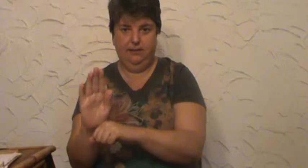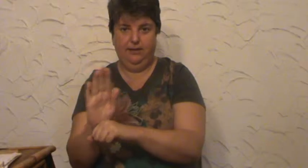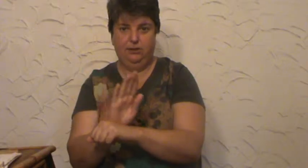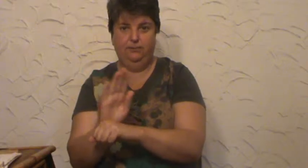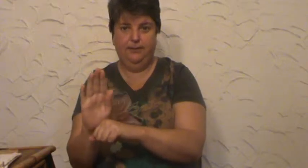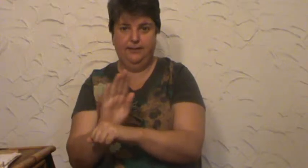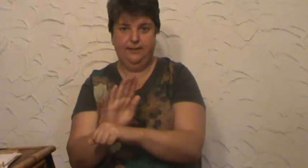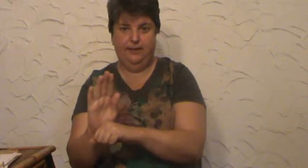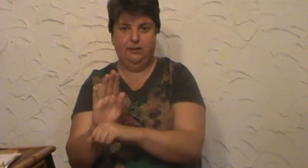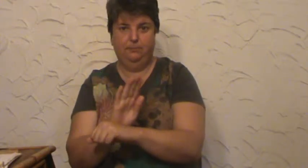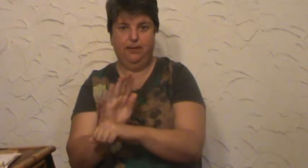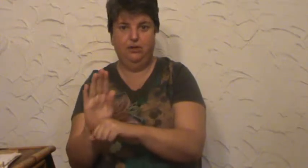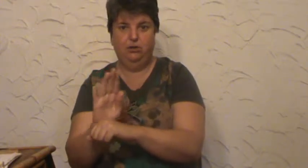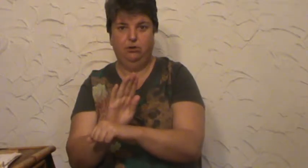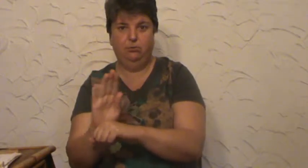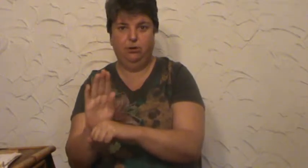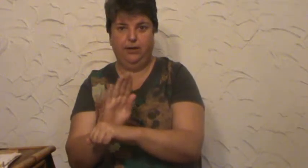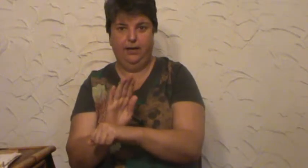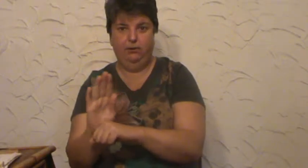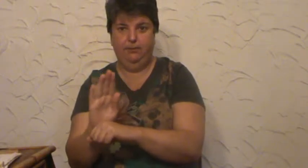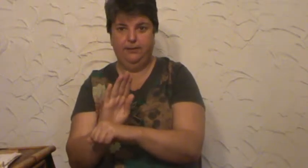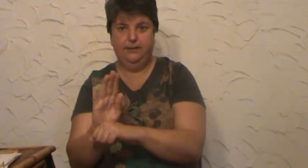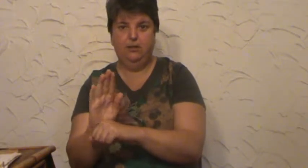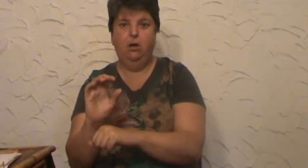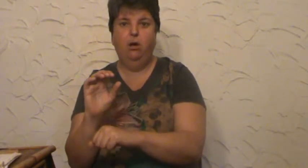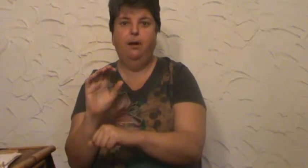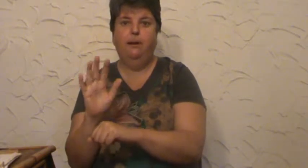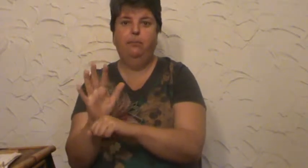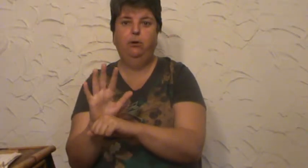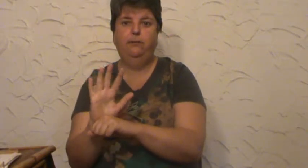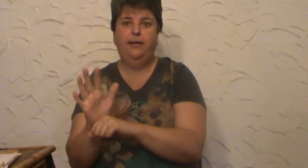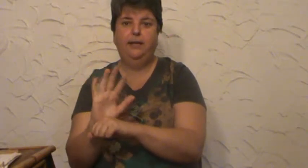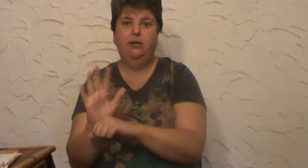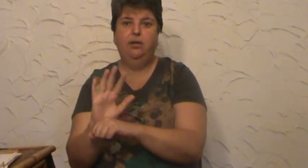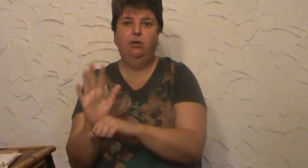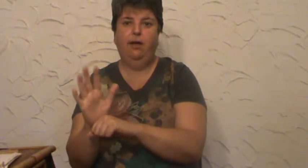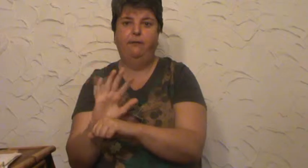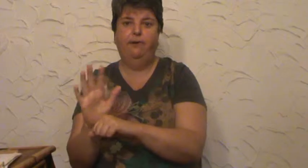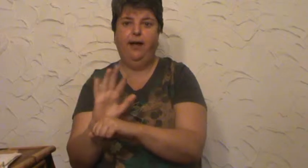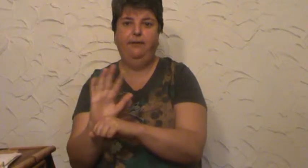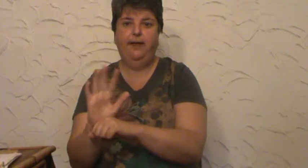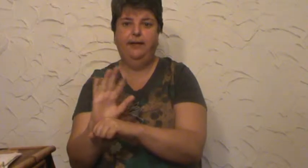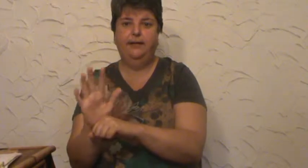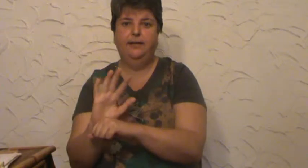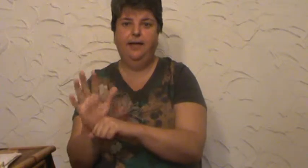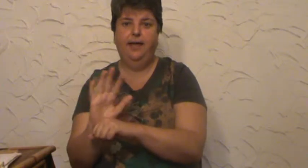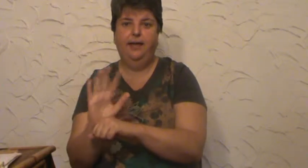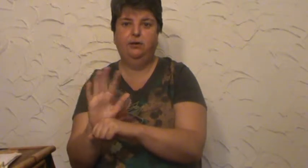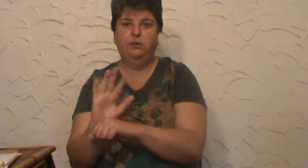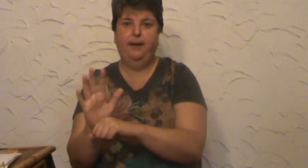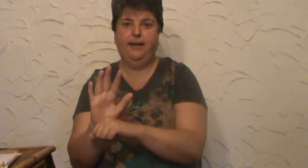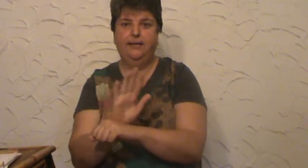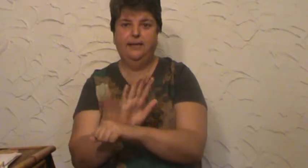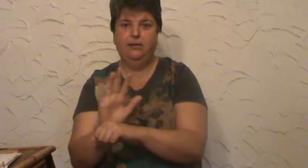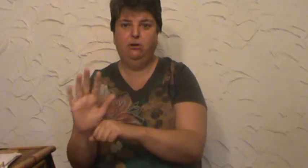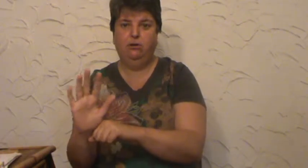That's your business. That's the place you go to work at, your business. Movie, you have a 5 hand, and it goes back. It doesn't go like